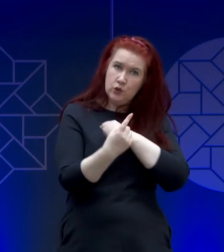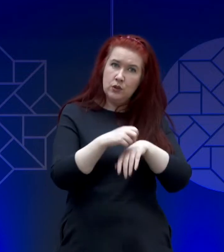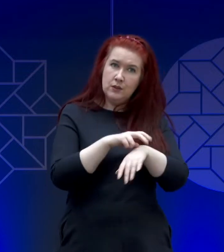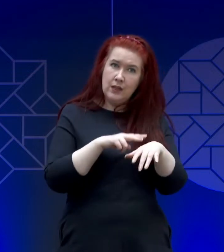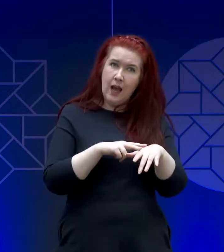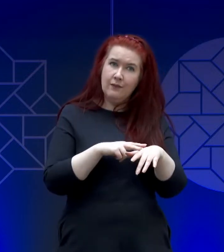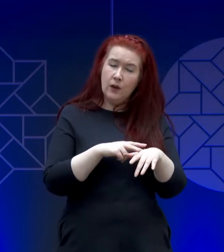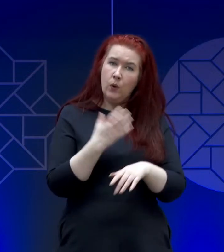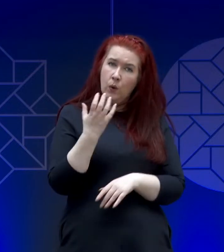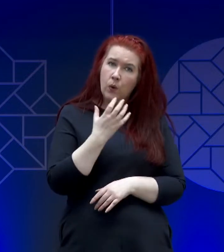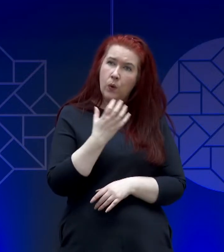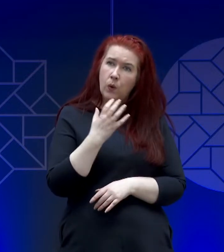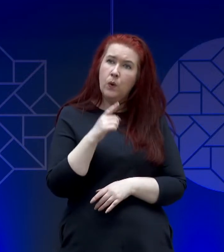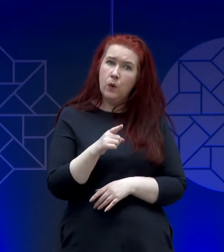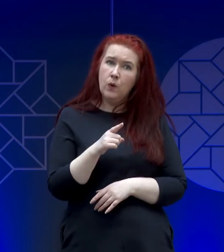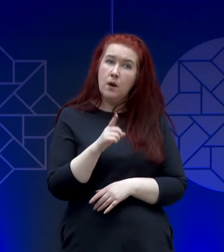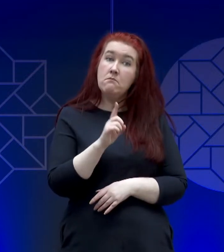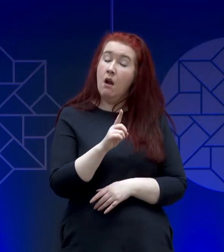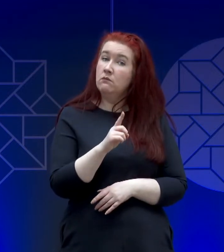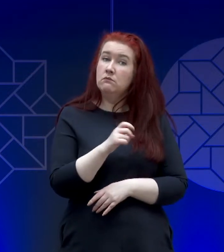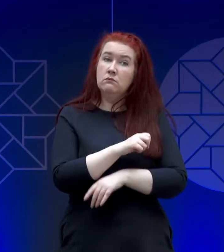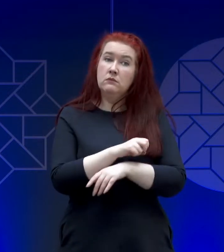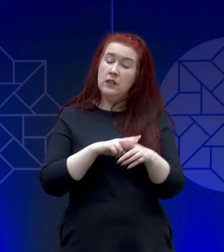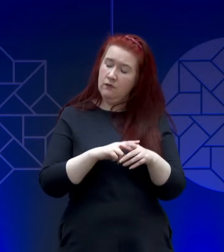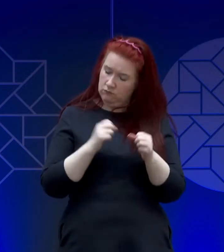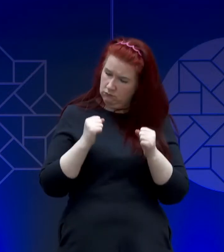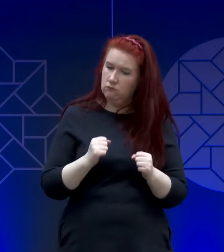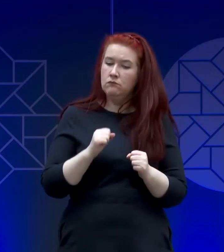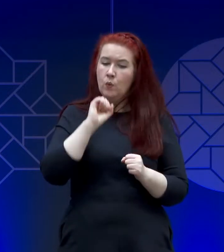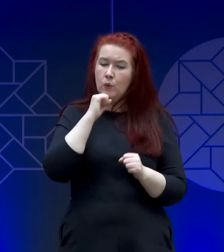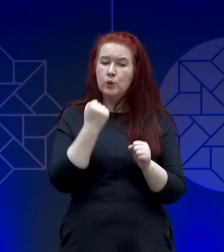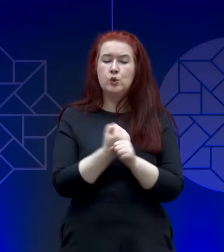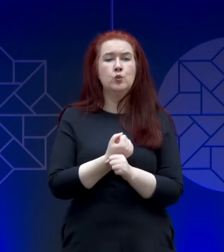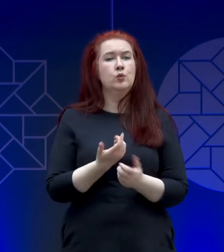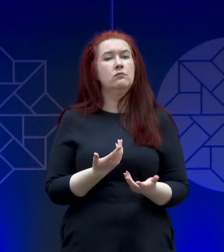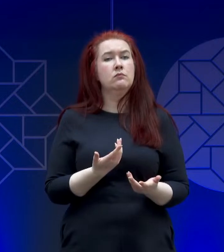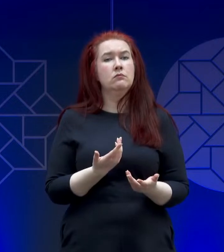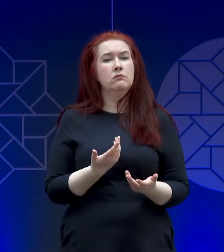carrying, but they were determined to carry it because they wanted to